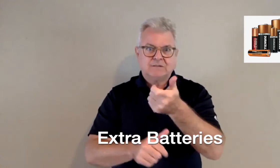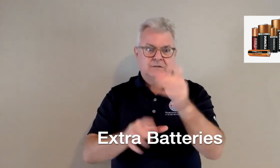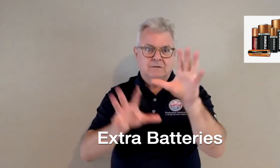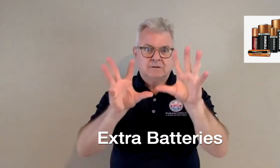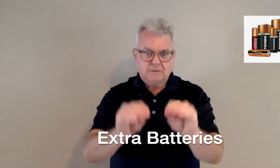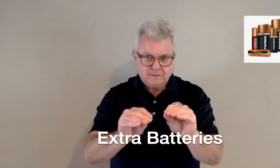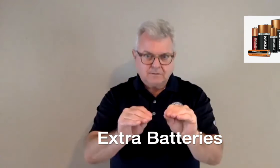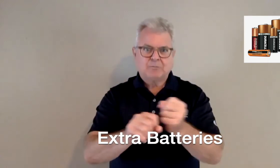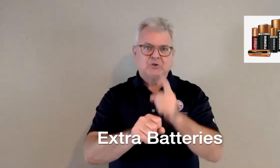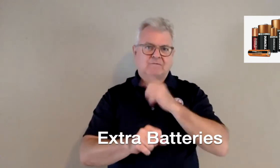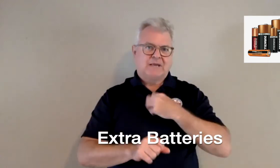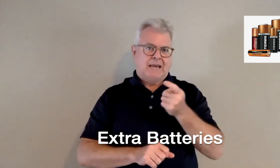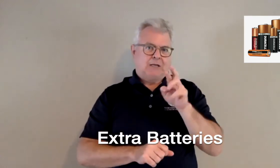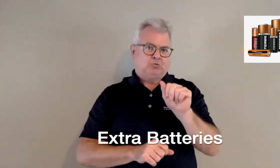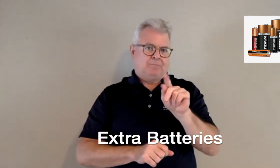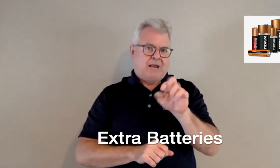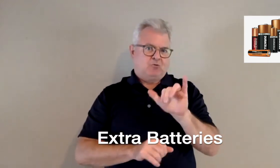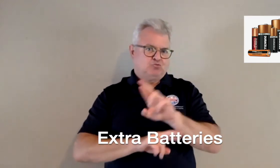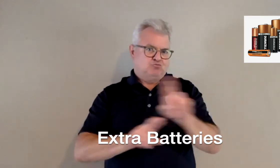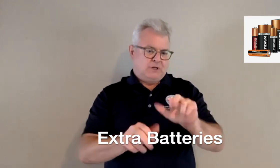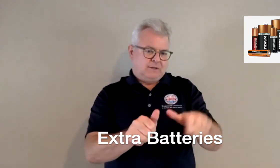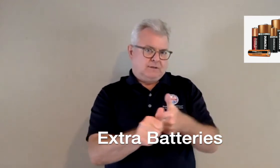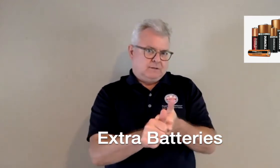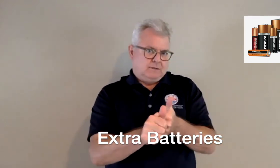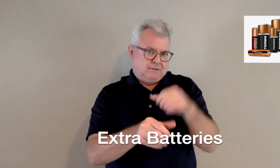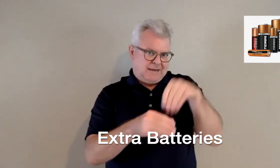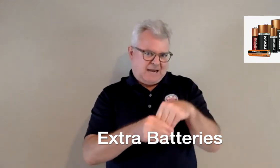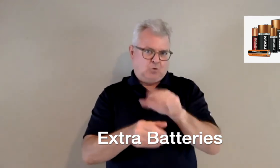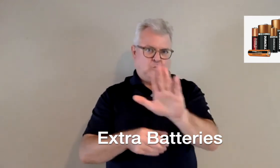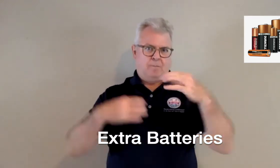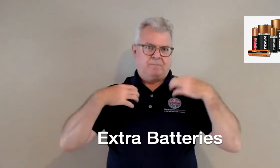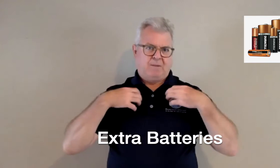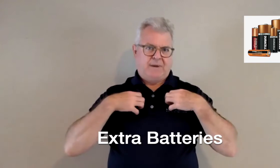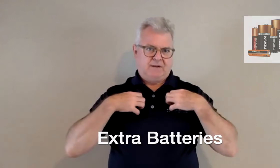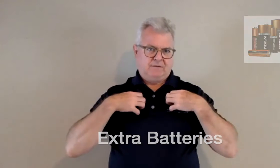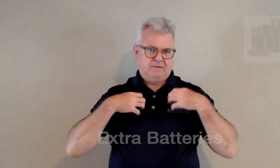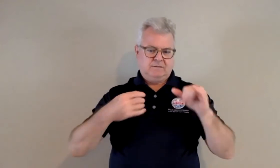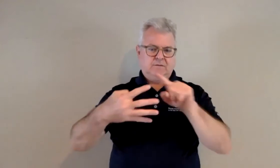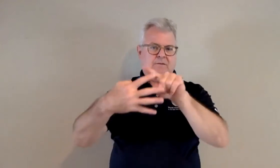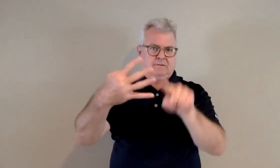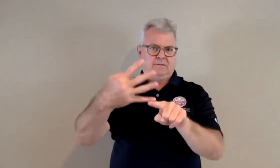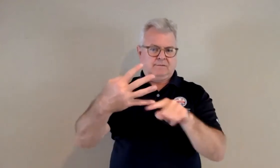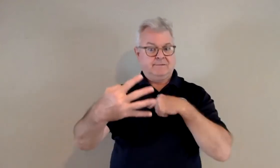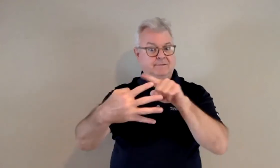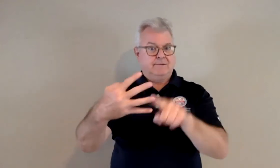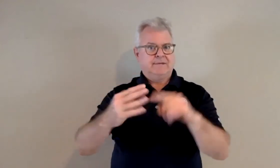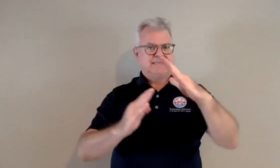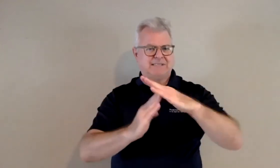have extra batteries on hand. You want to make sure there are extra backup batteries in your kit. Those